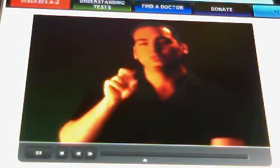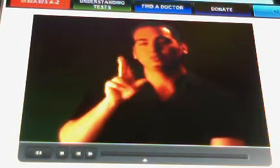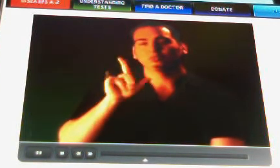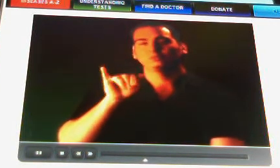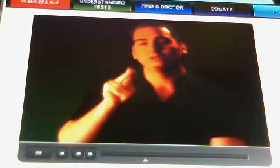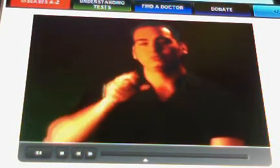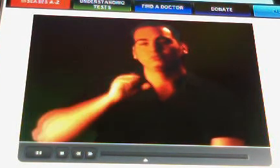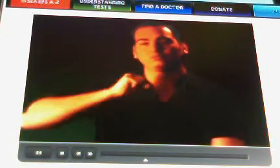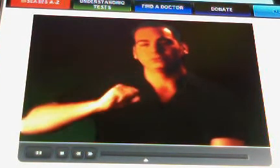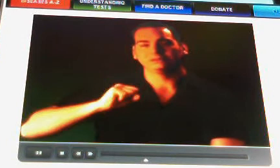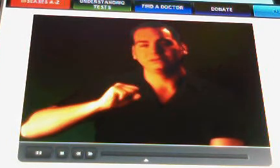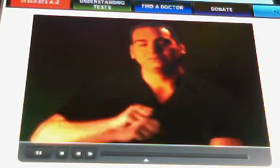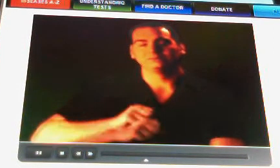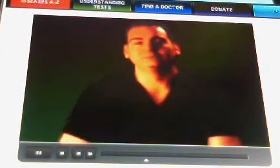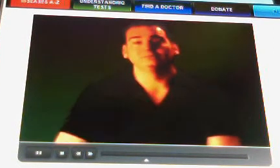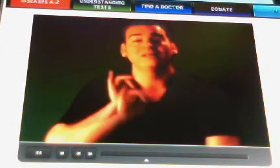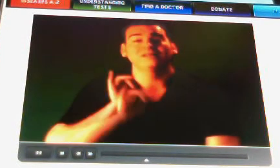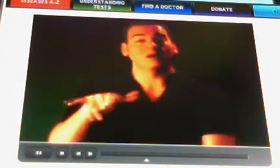insulin.